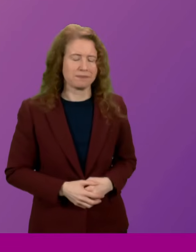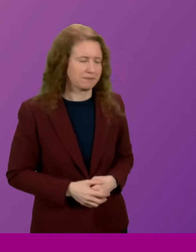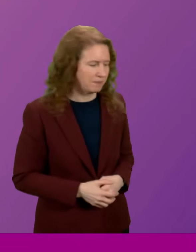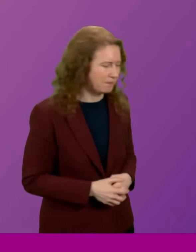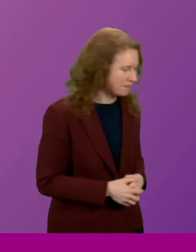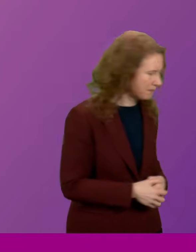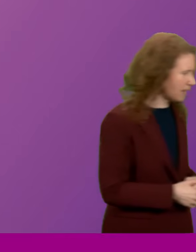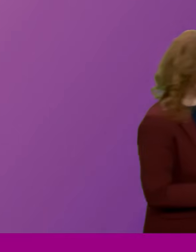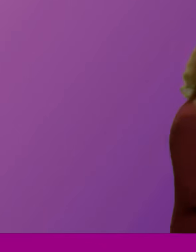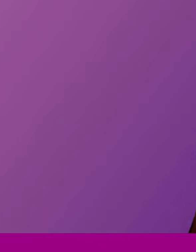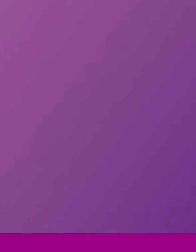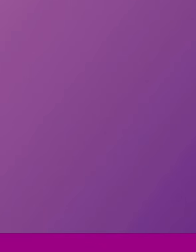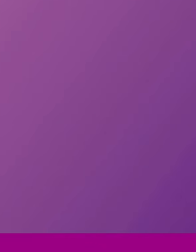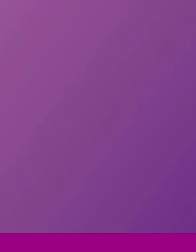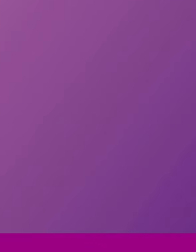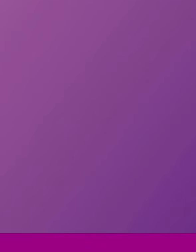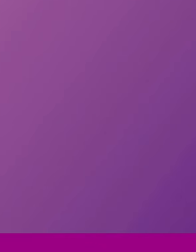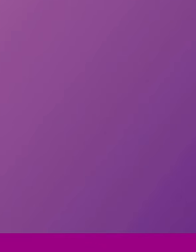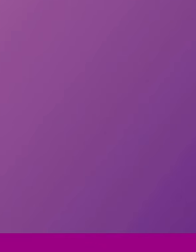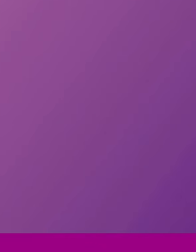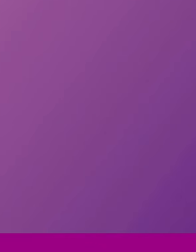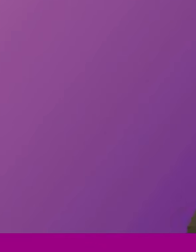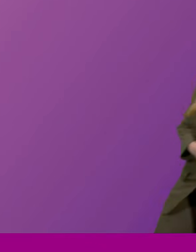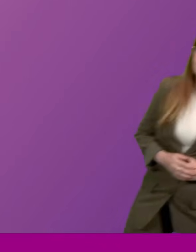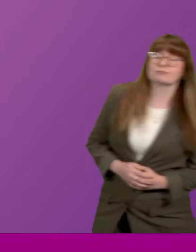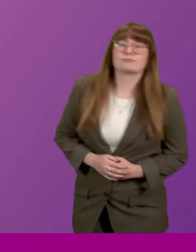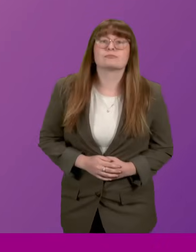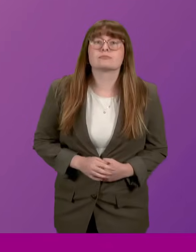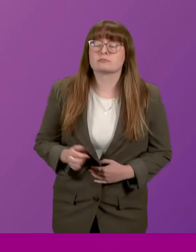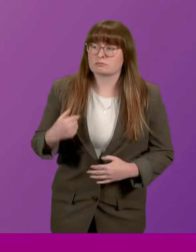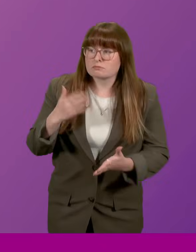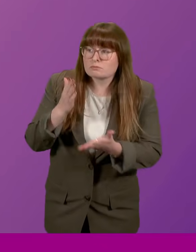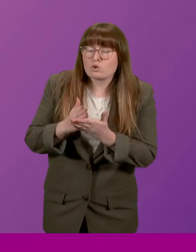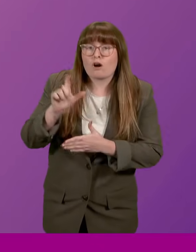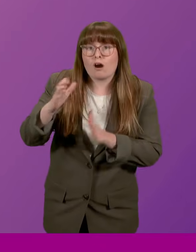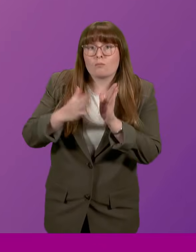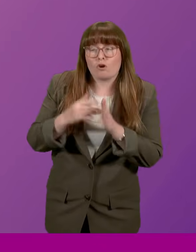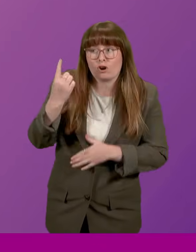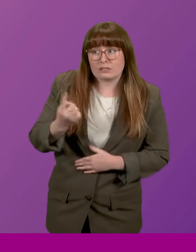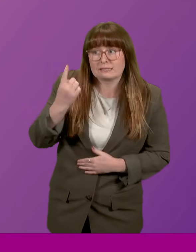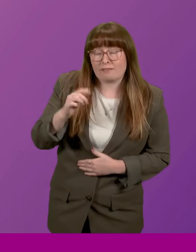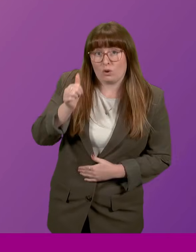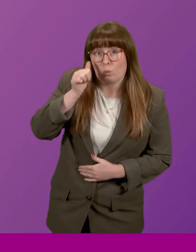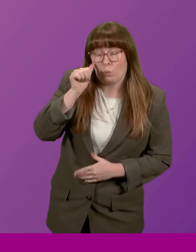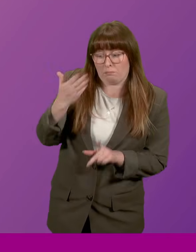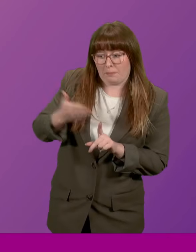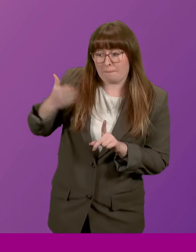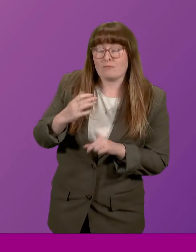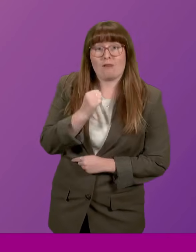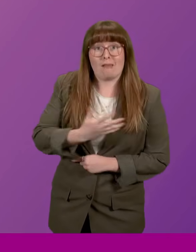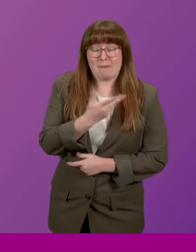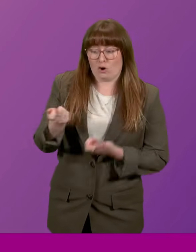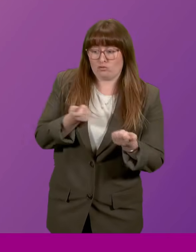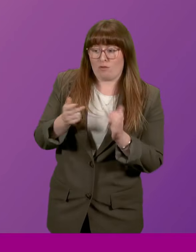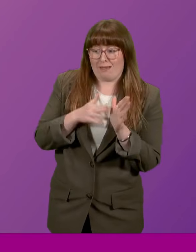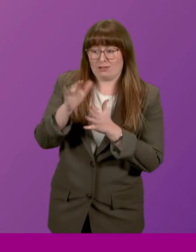Stewart. Thank you, Presiding Officer. I'm sure that Carol Mochan will recognise that in Labour-controlled